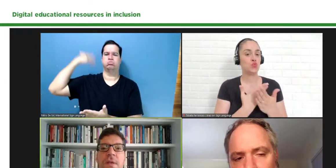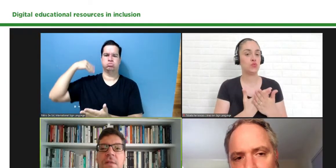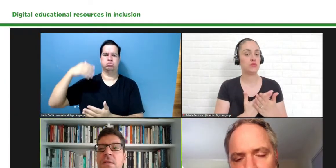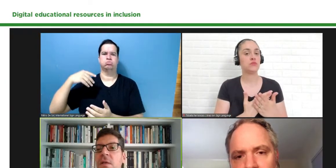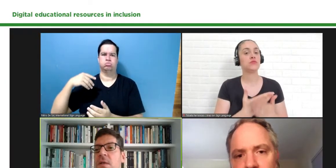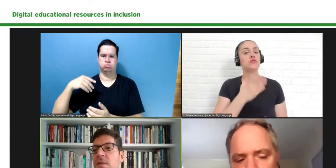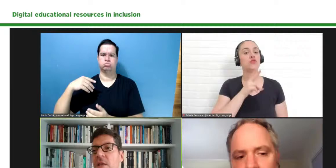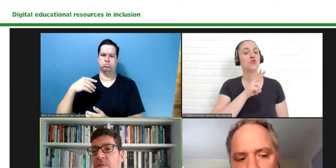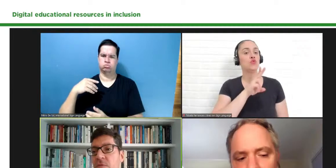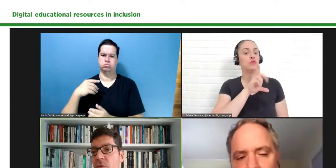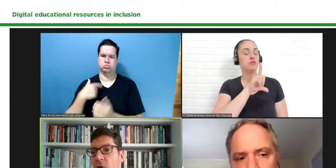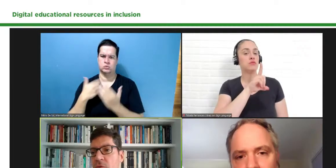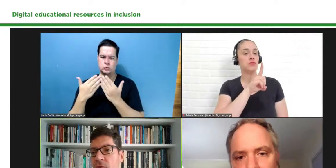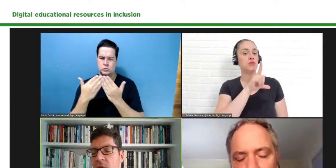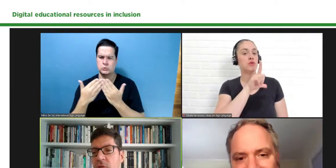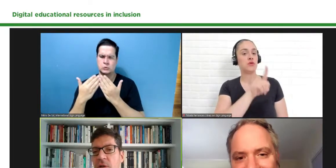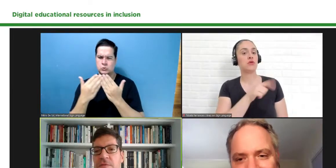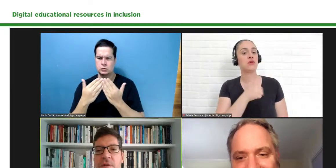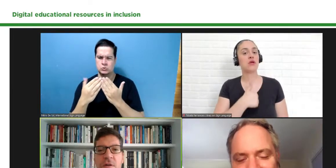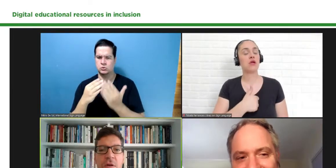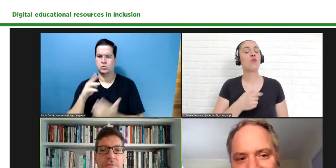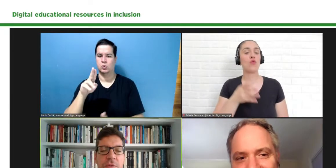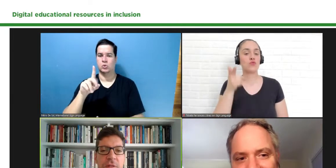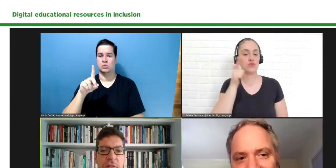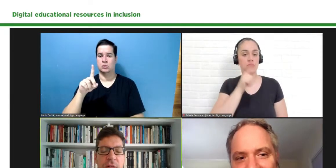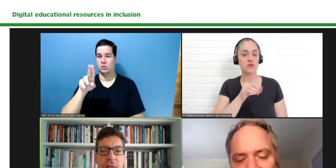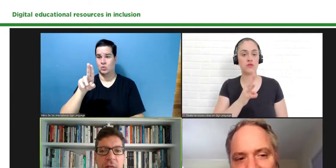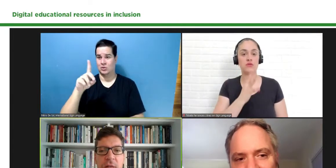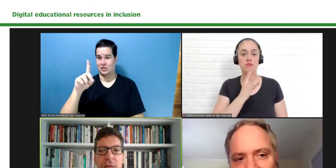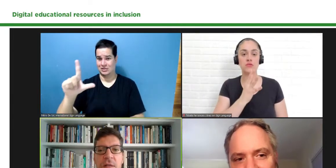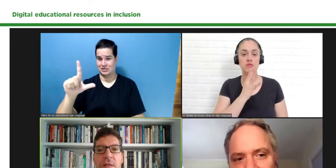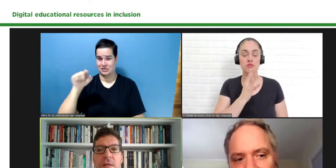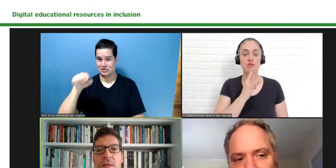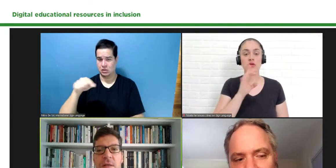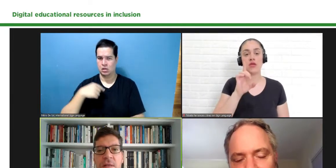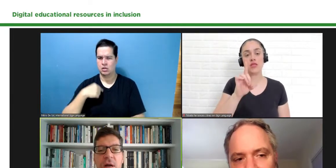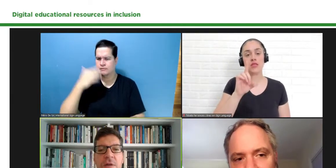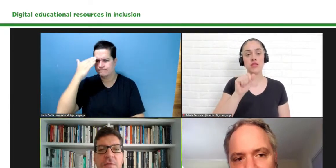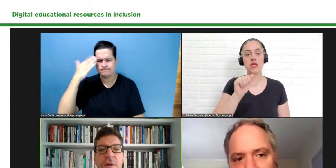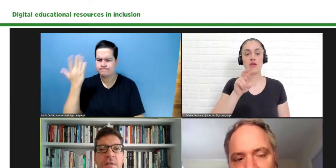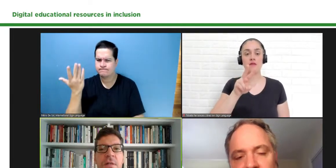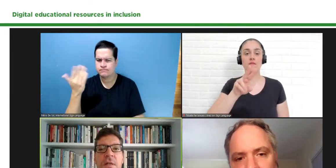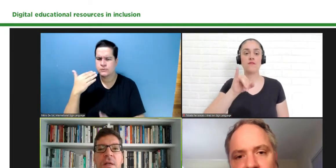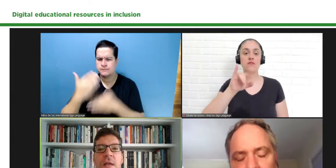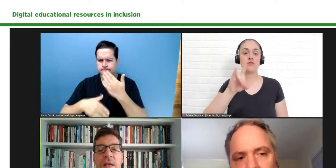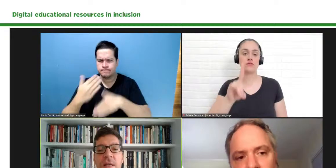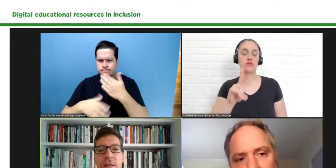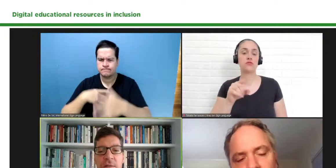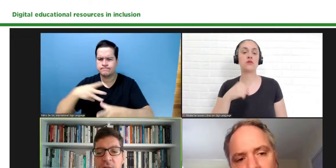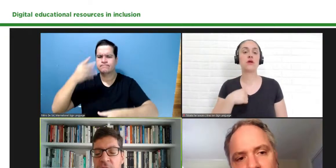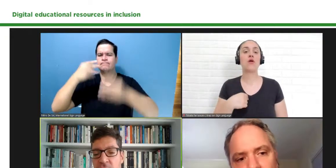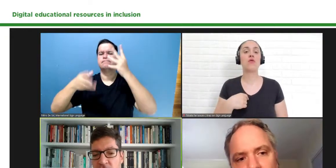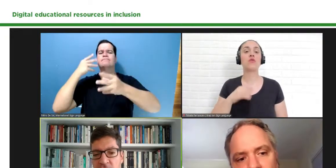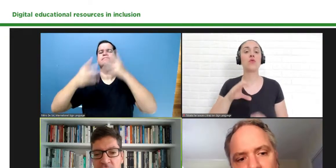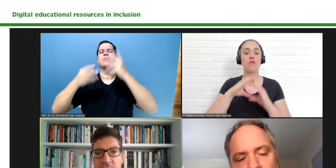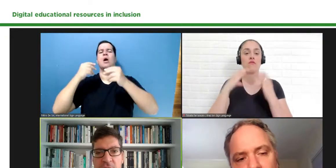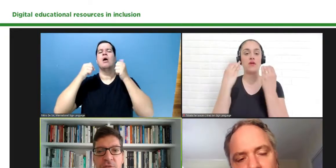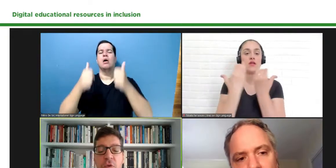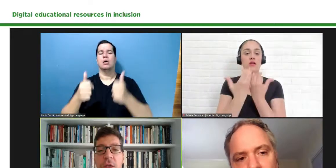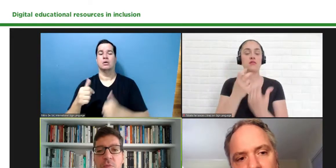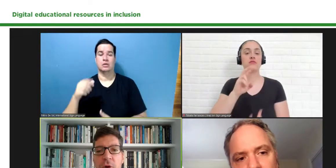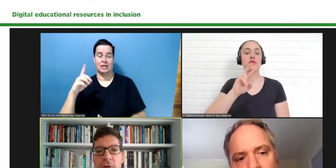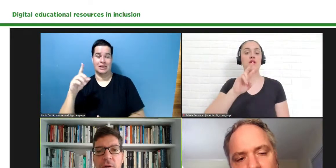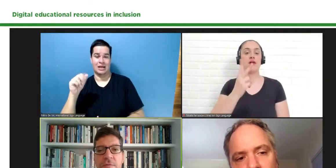to meet David Rose after a conference at Harvard, and you know,